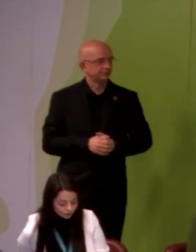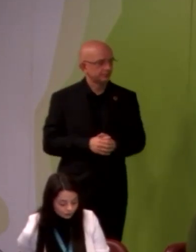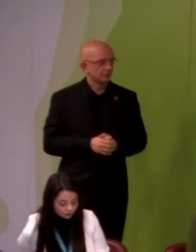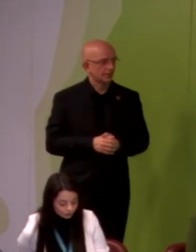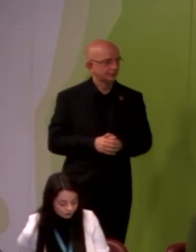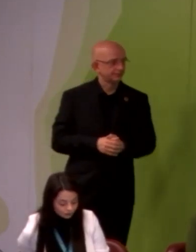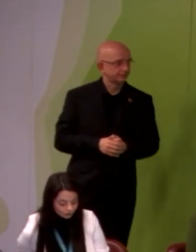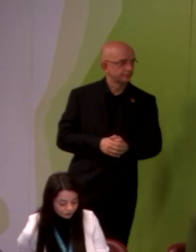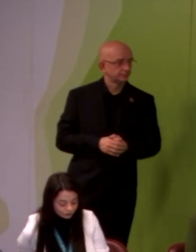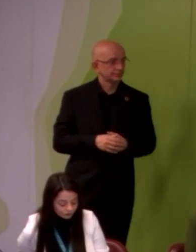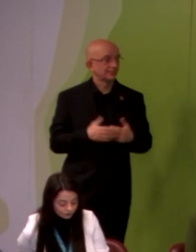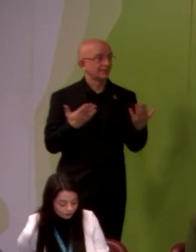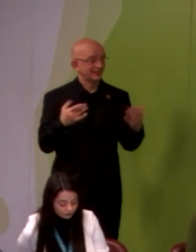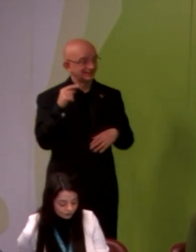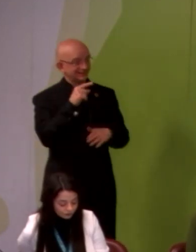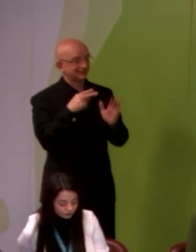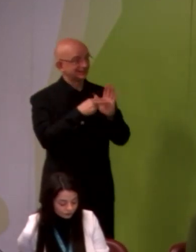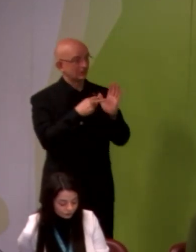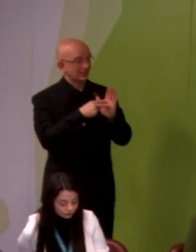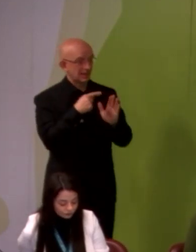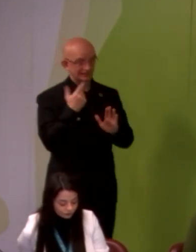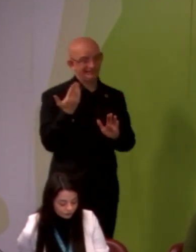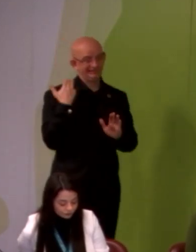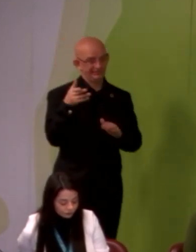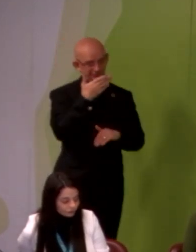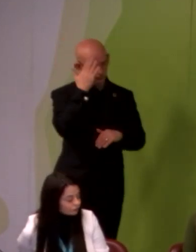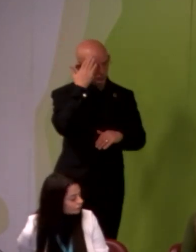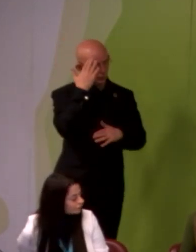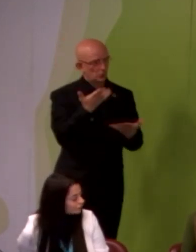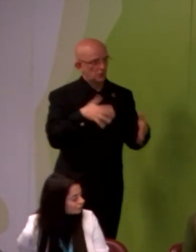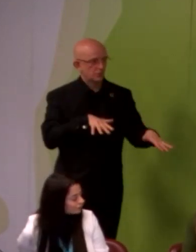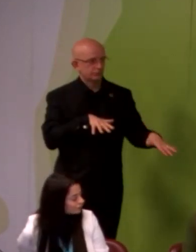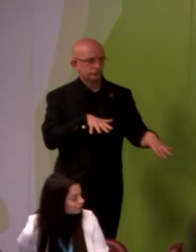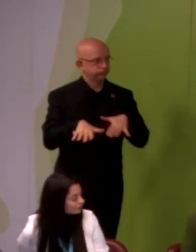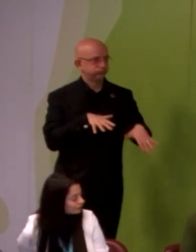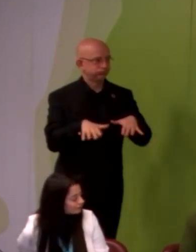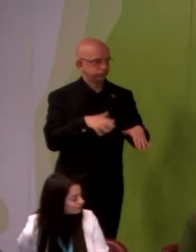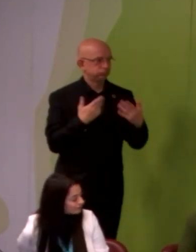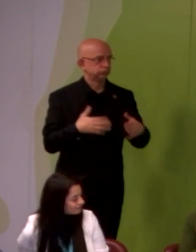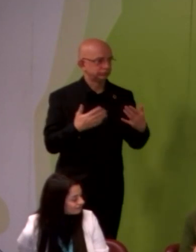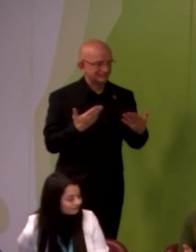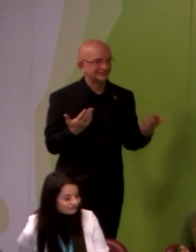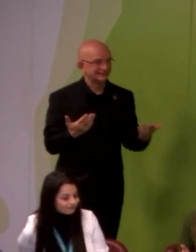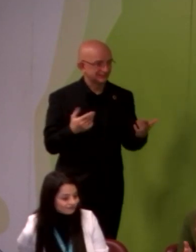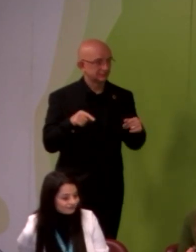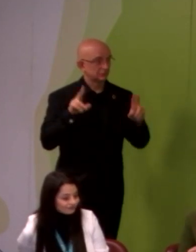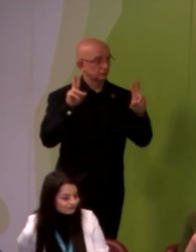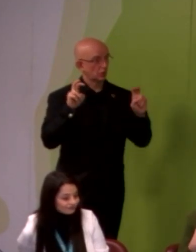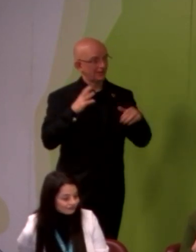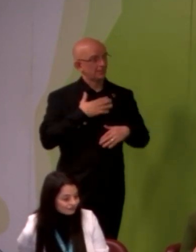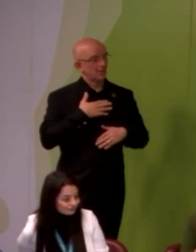earthquakes that occurred last week, the topic of the discussion that I'll be talking about has shifted slightly.